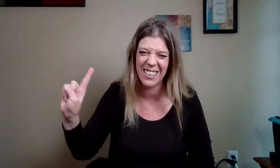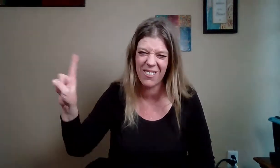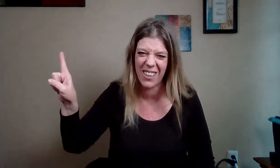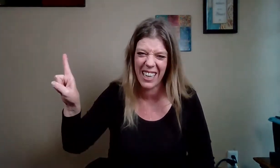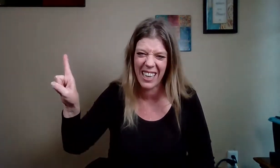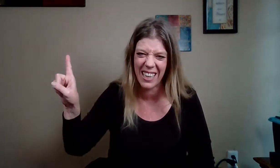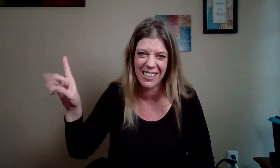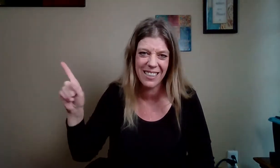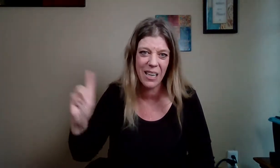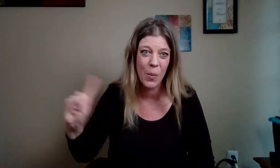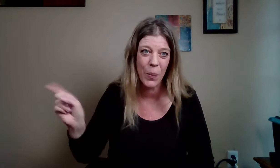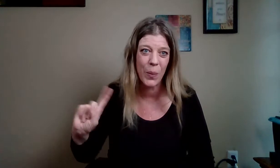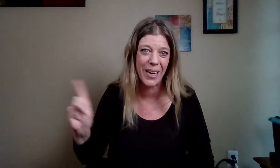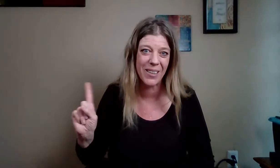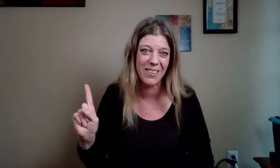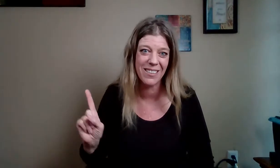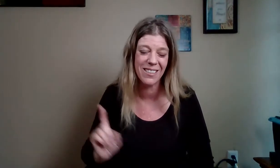Just a one hand. Where?